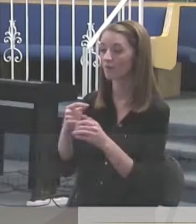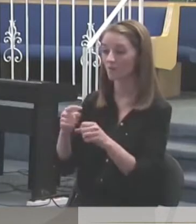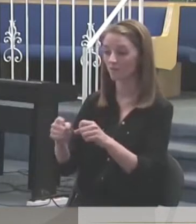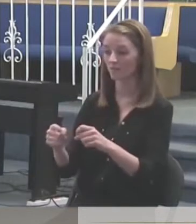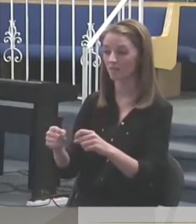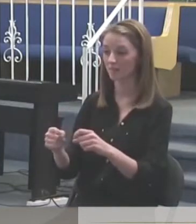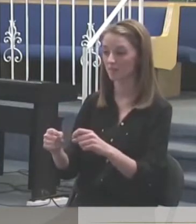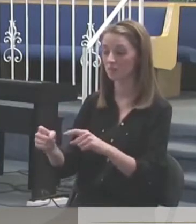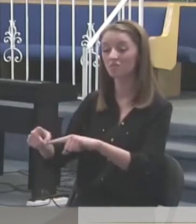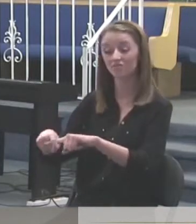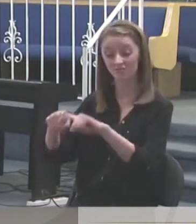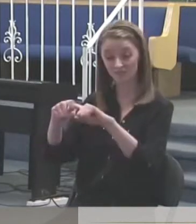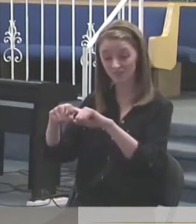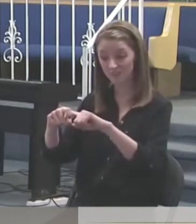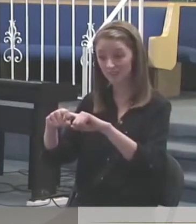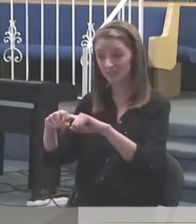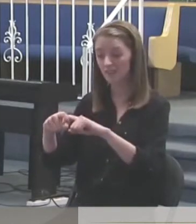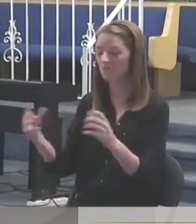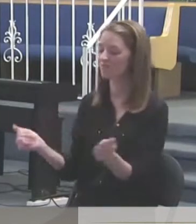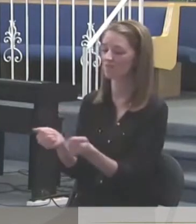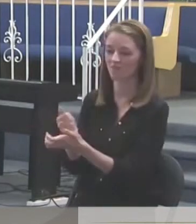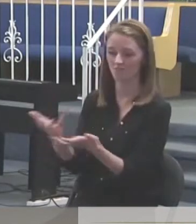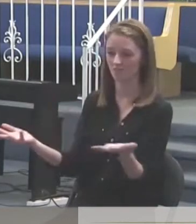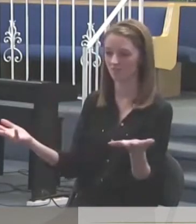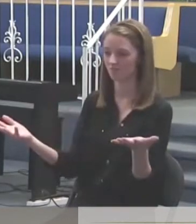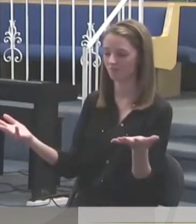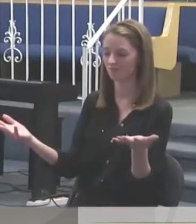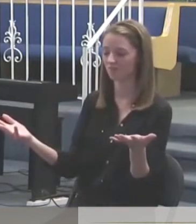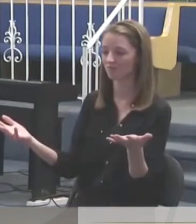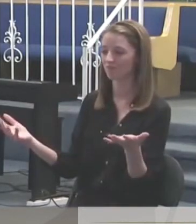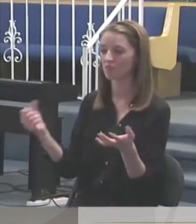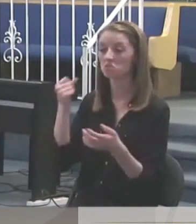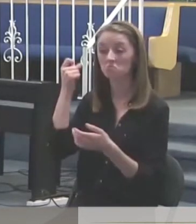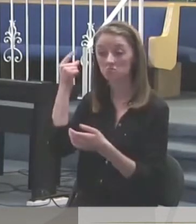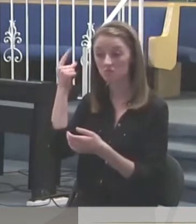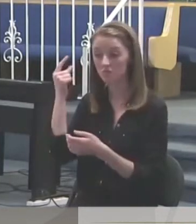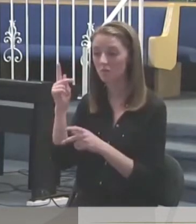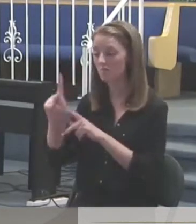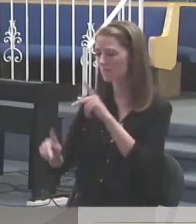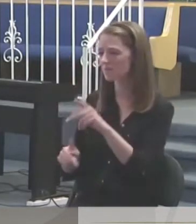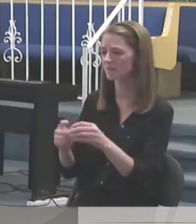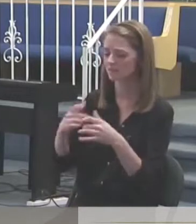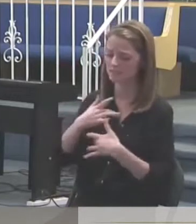stuff. Because there are a lot of people who talk about church,